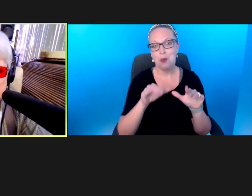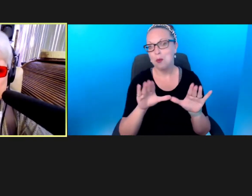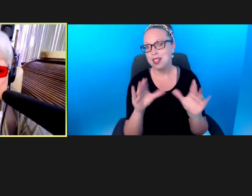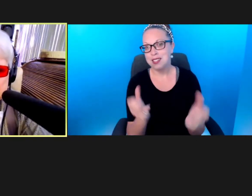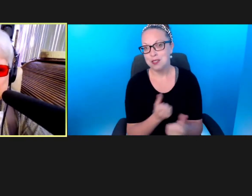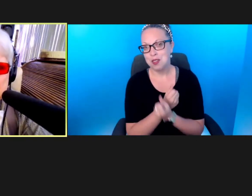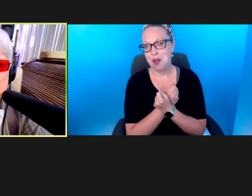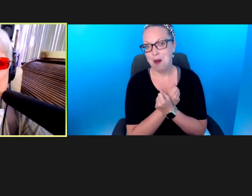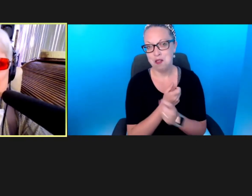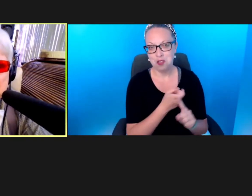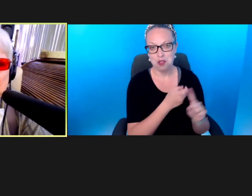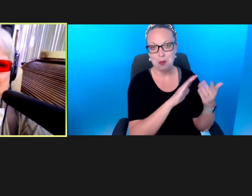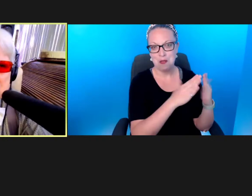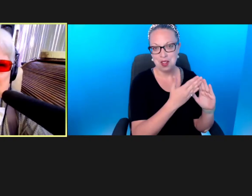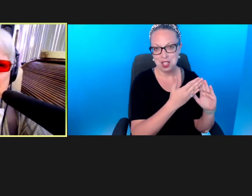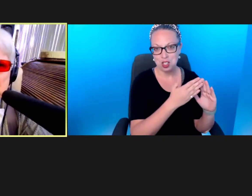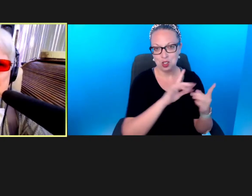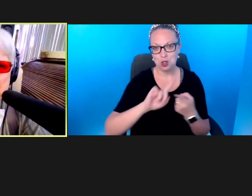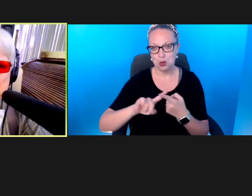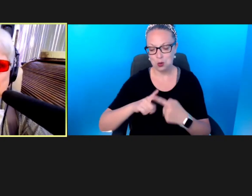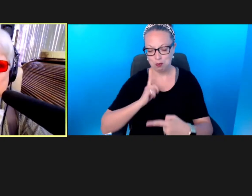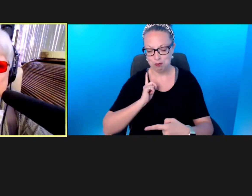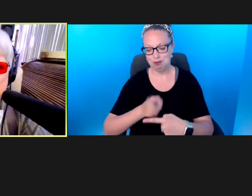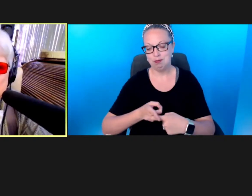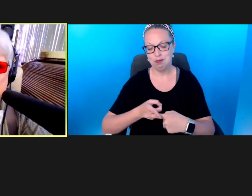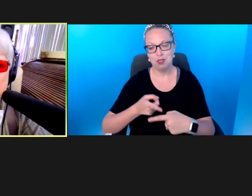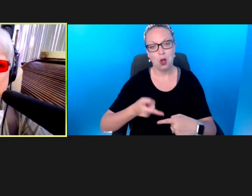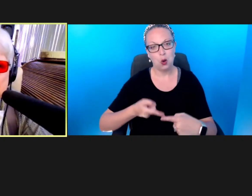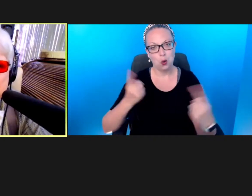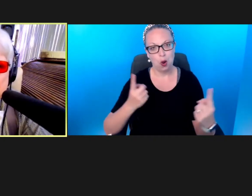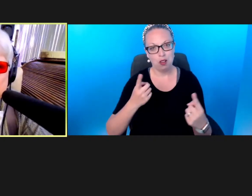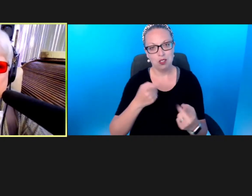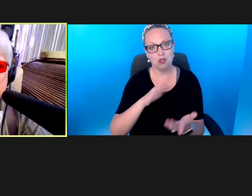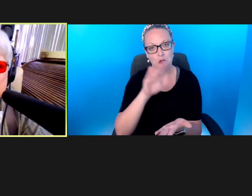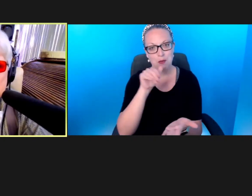village to across the street from Central Park.